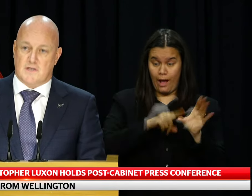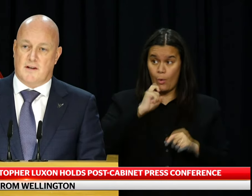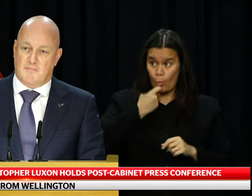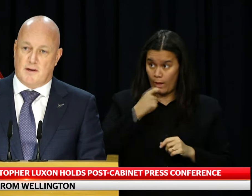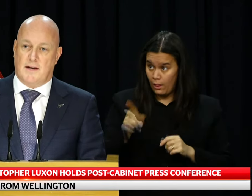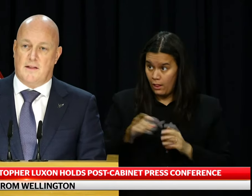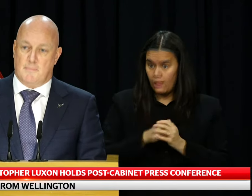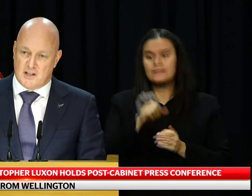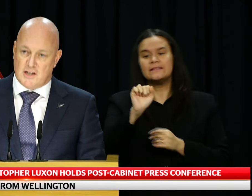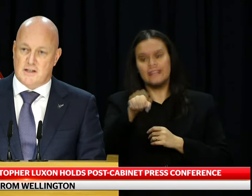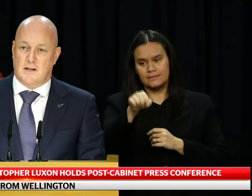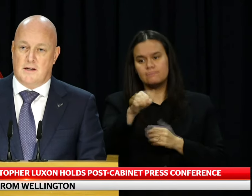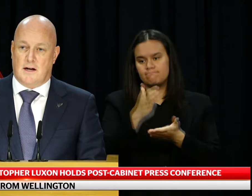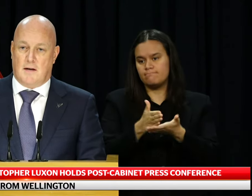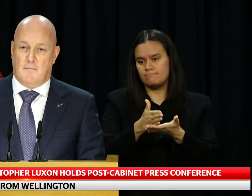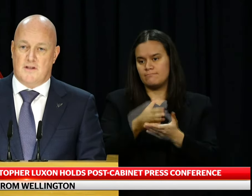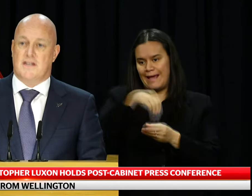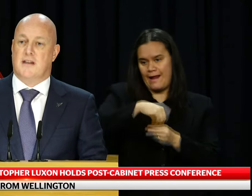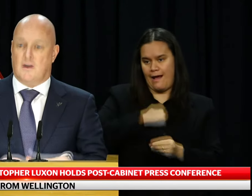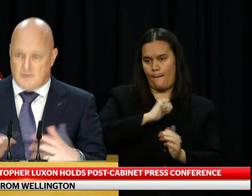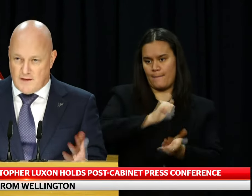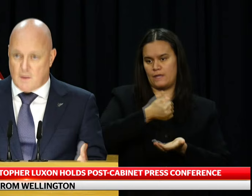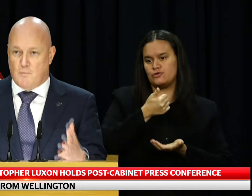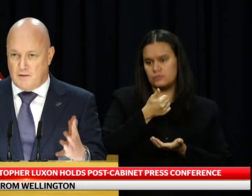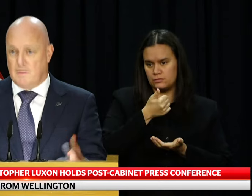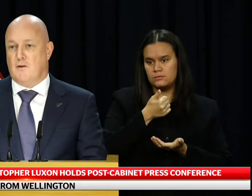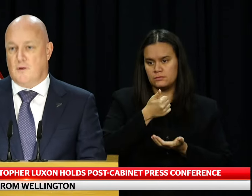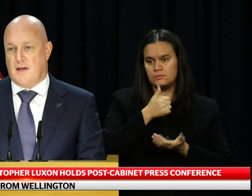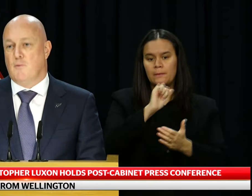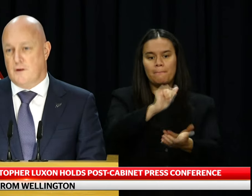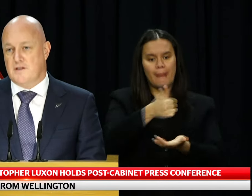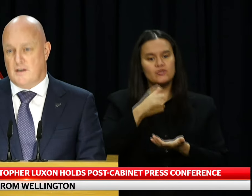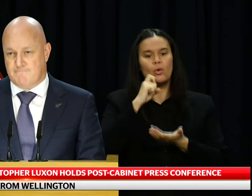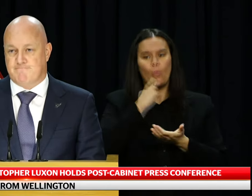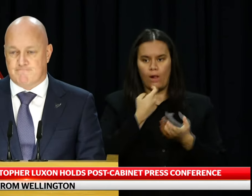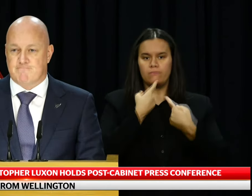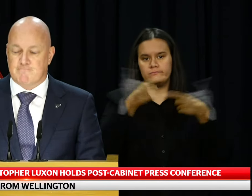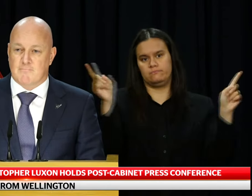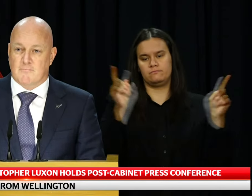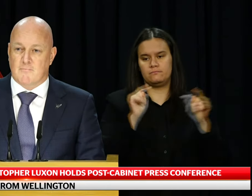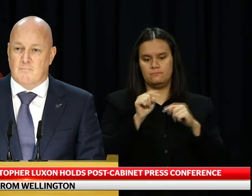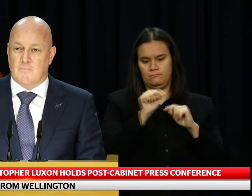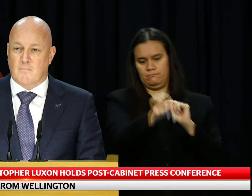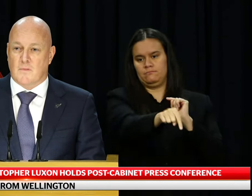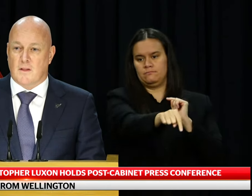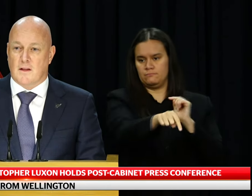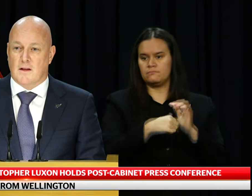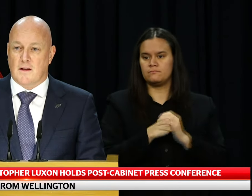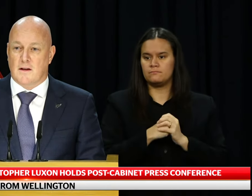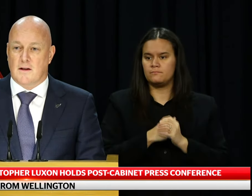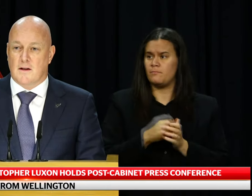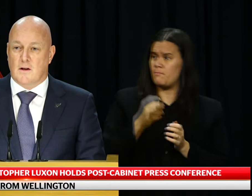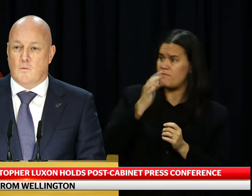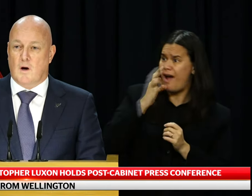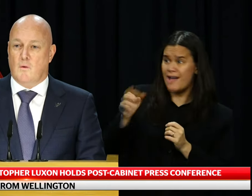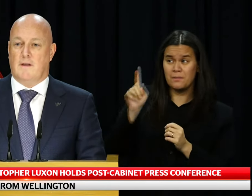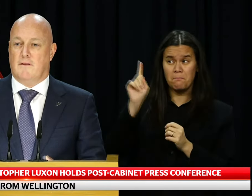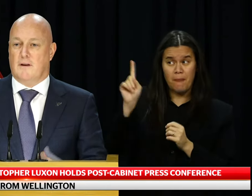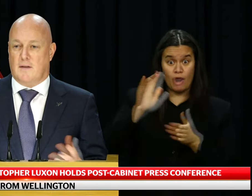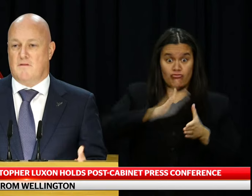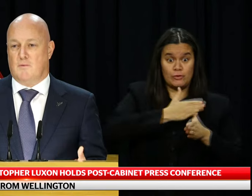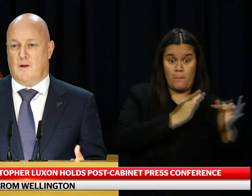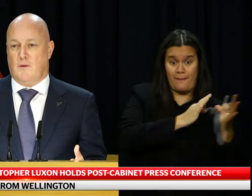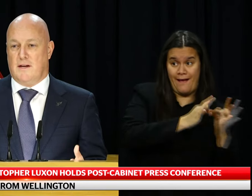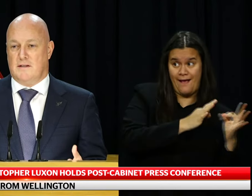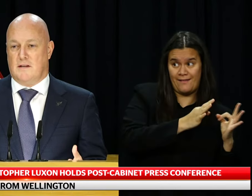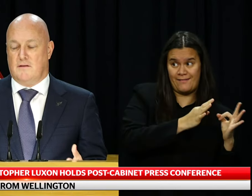announcing our tax relief plan in the budget. The details of that will be revealed at that point in time. And it won't look exactly the same as what was in the National's plan? Well, we are